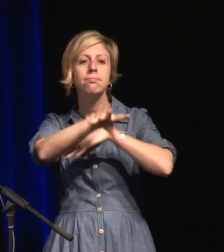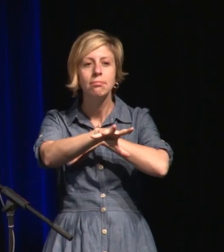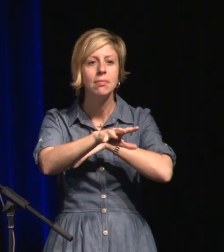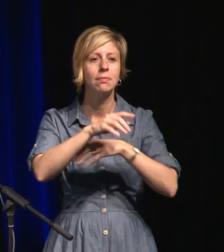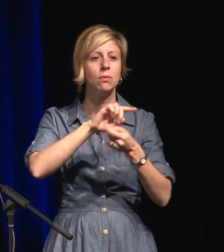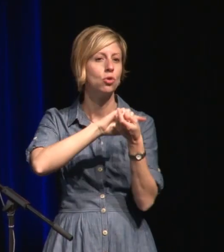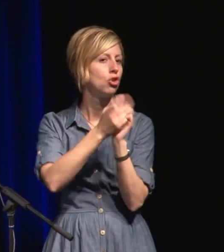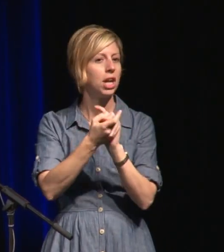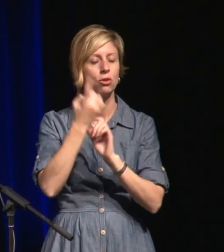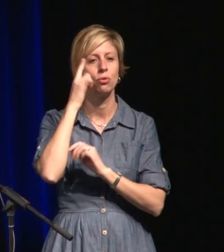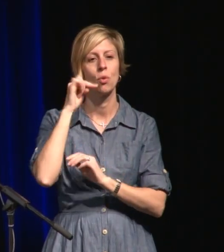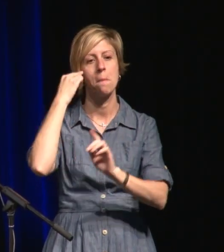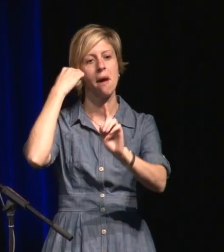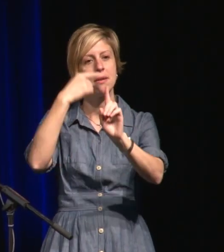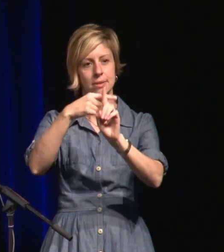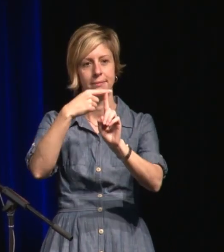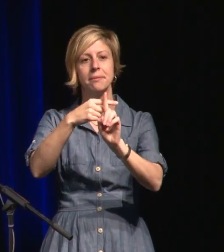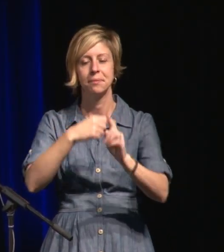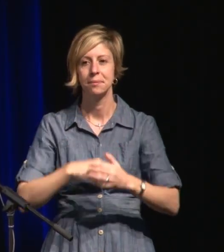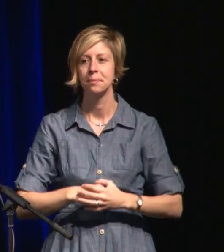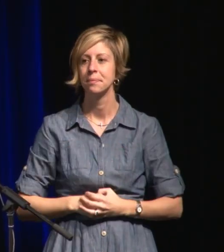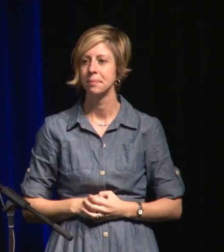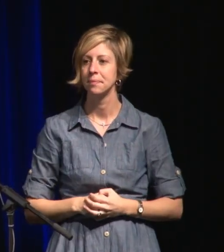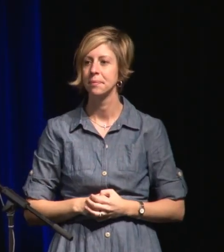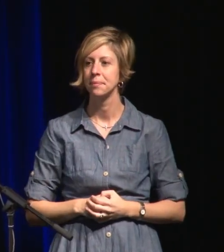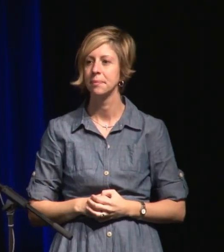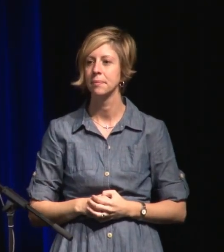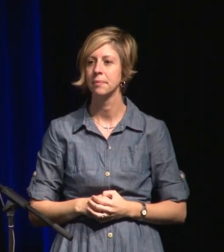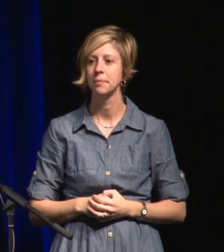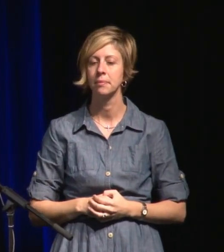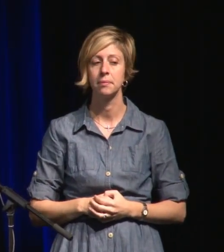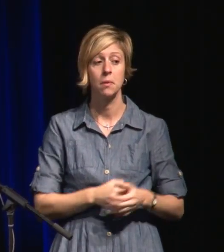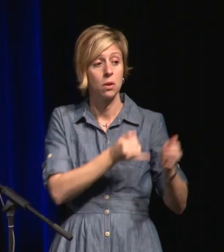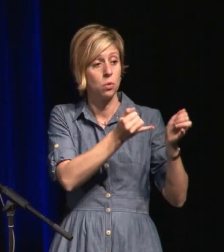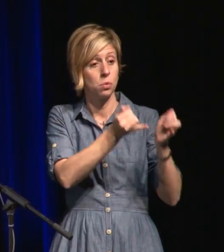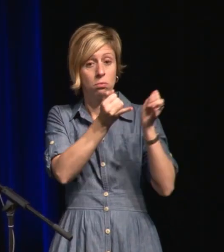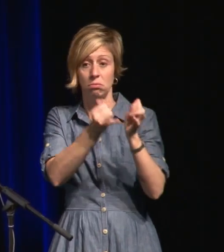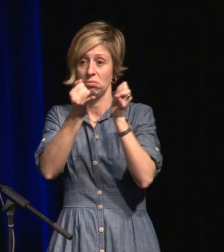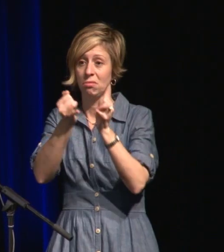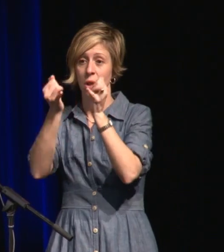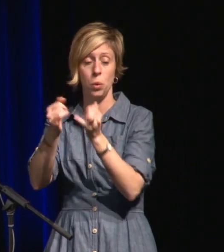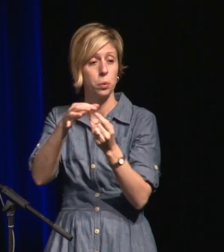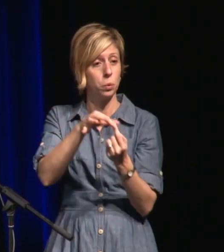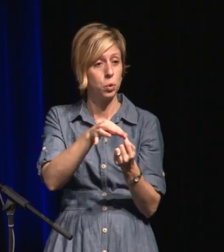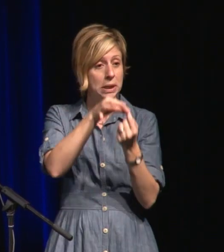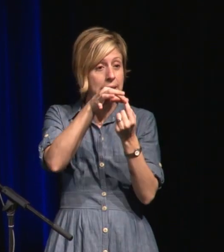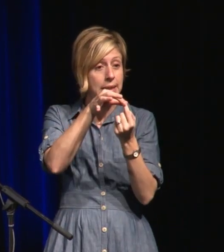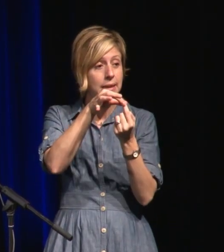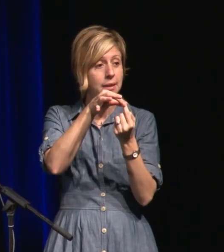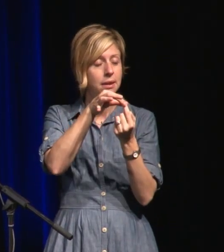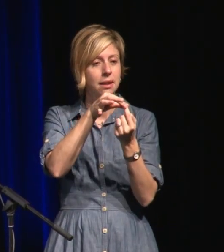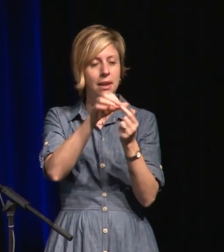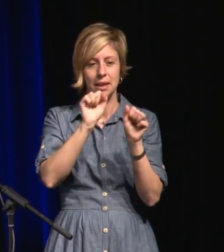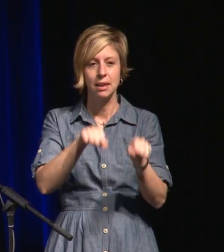change. The details may be different, student by student. No two dreams are